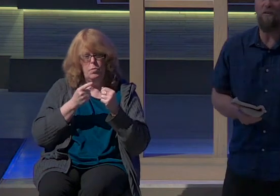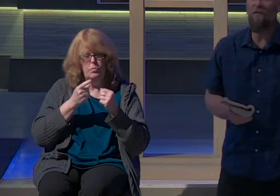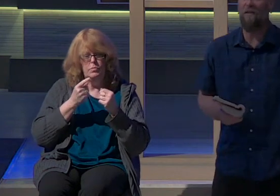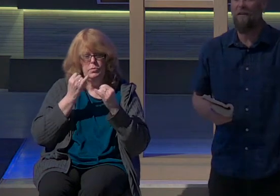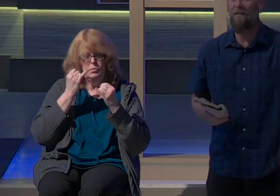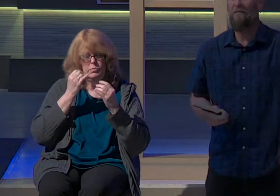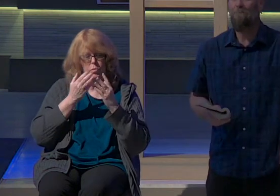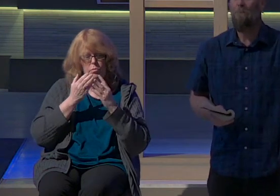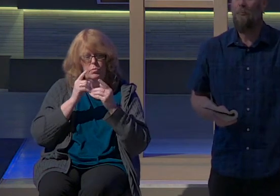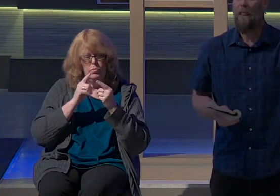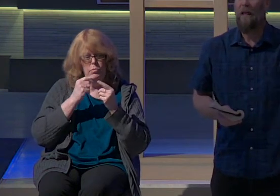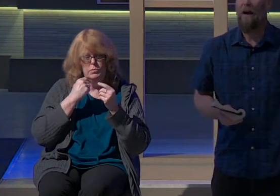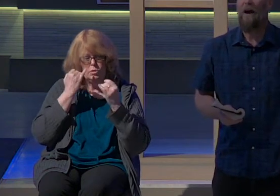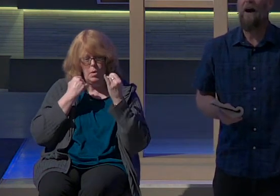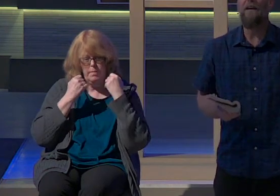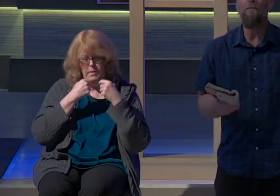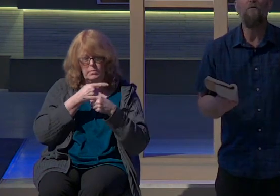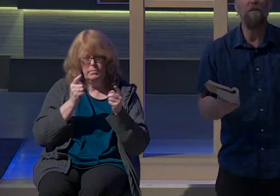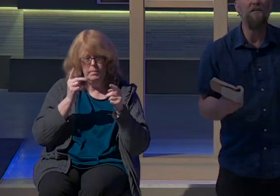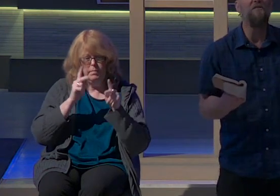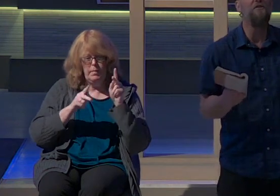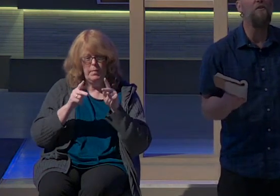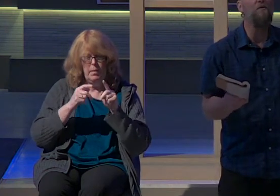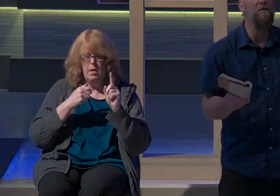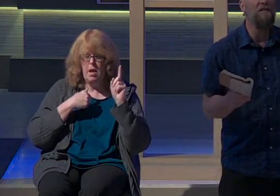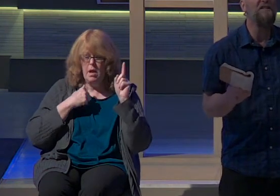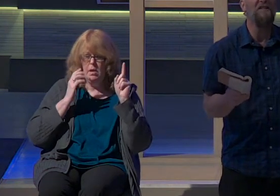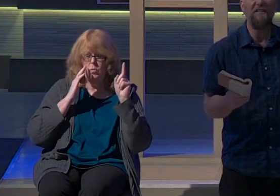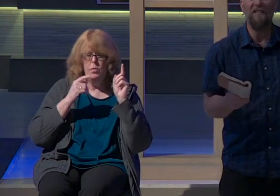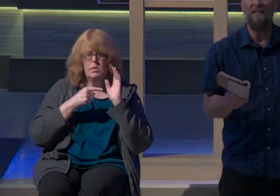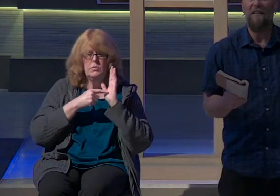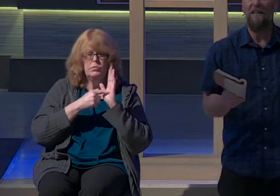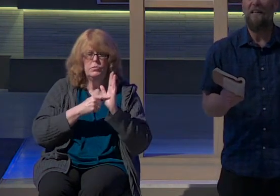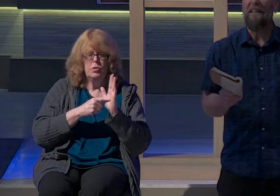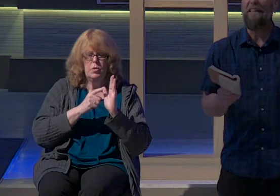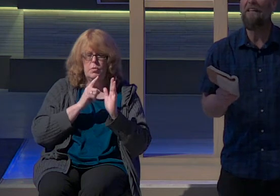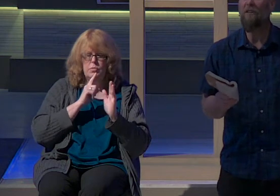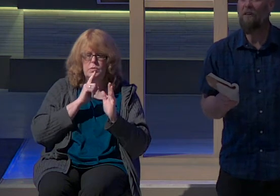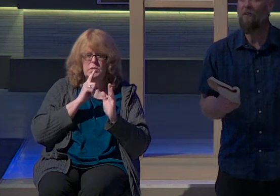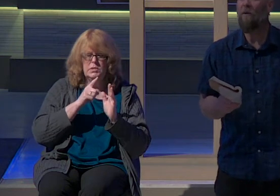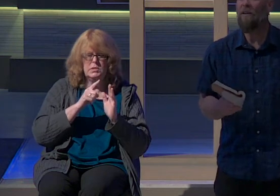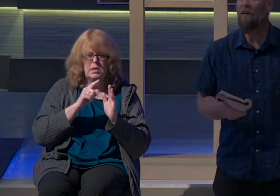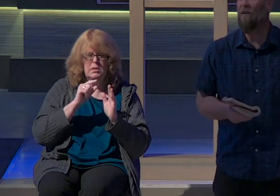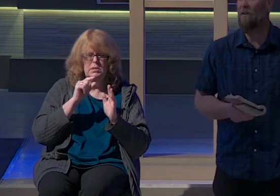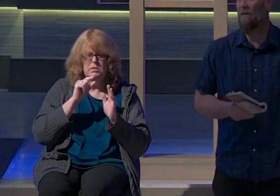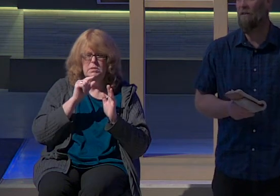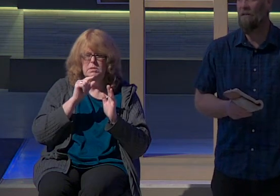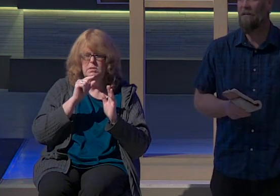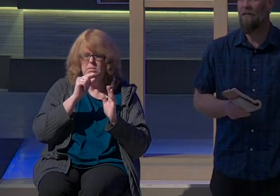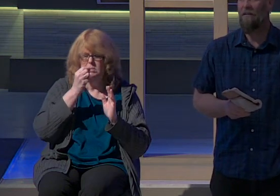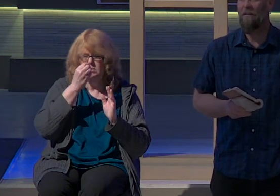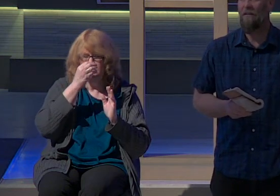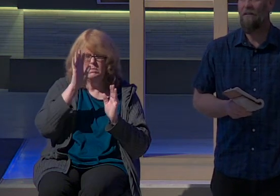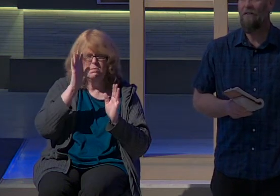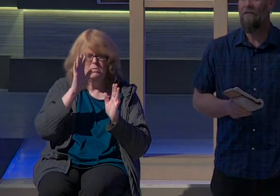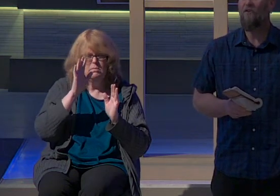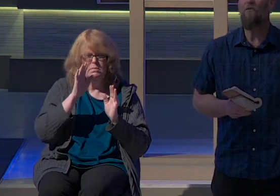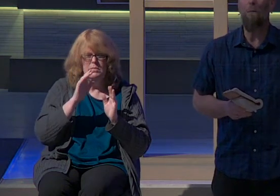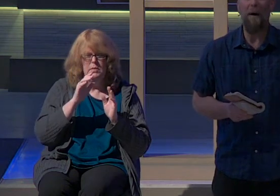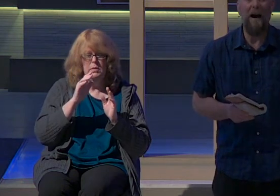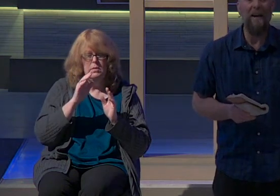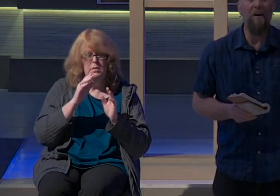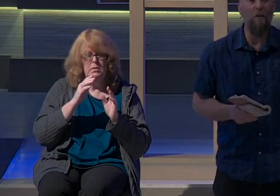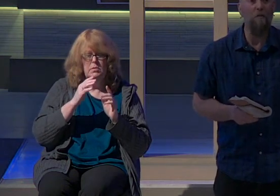people, look, I am going to show such little regard